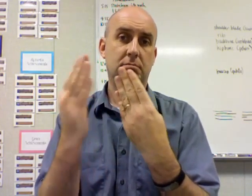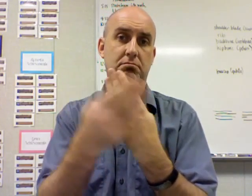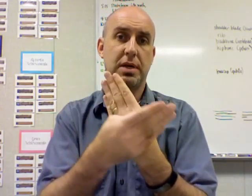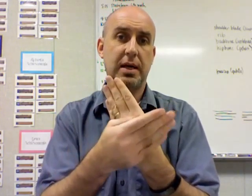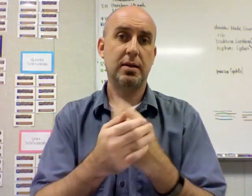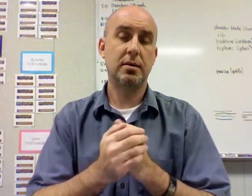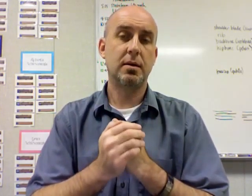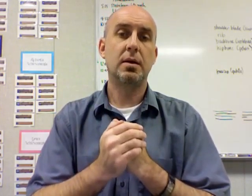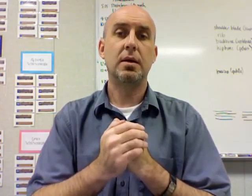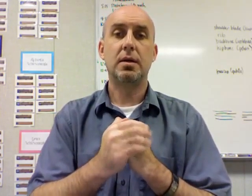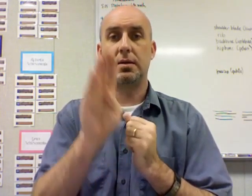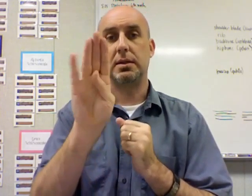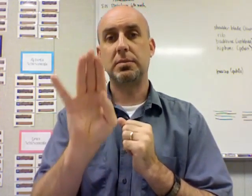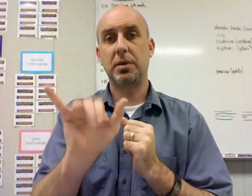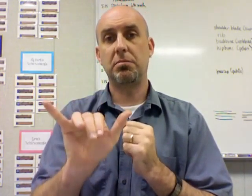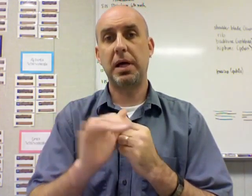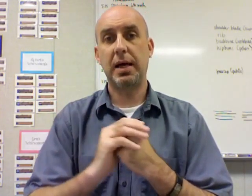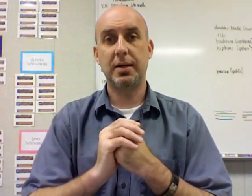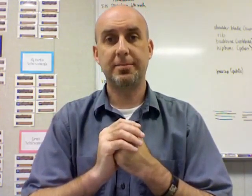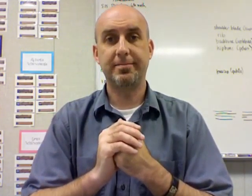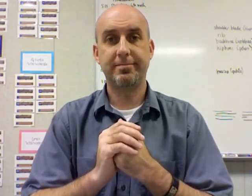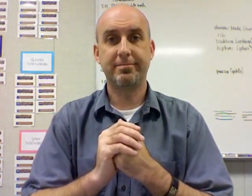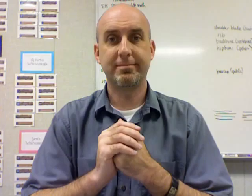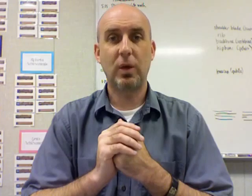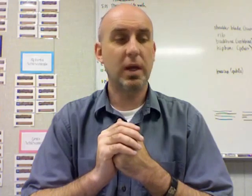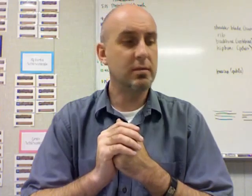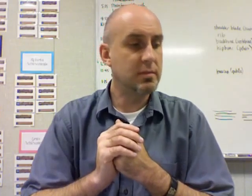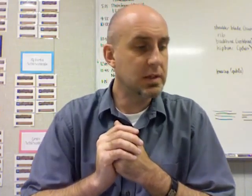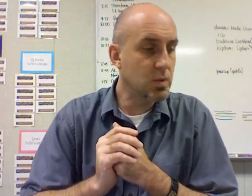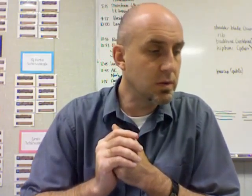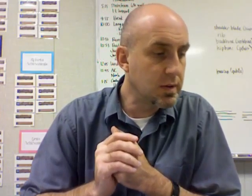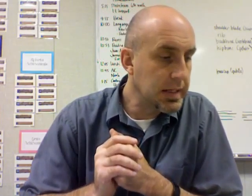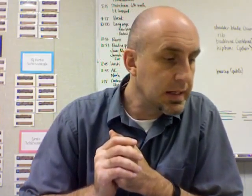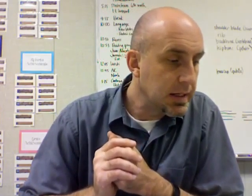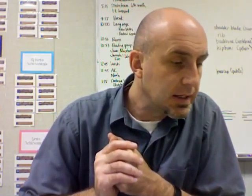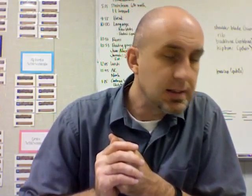By. And it's spelled by. Okay, next word is